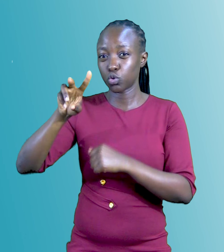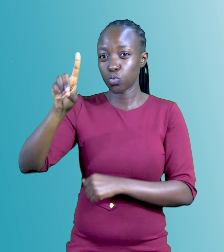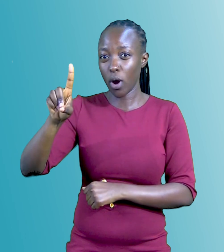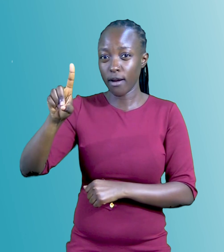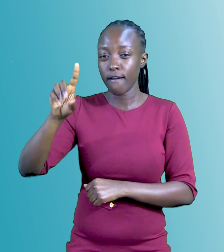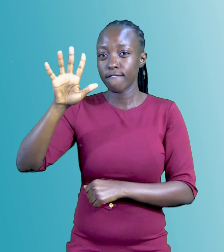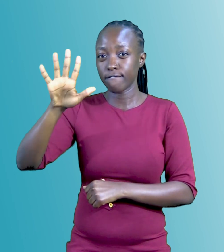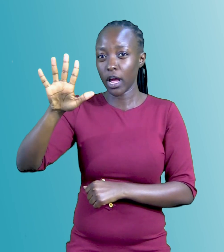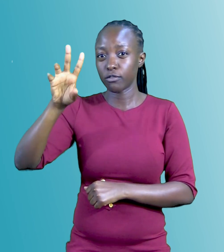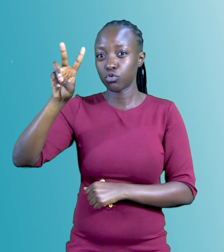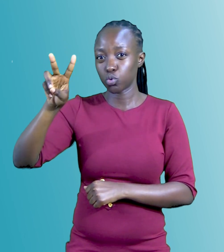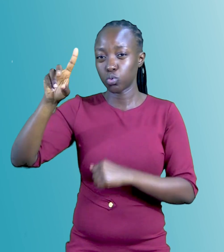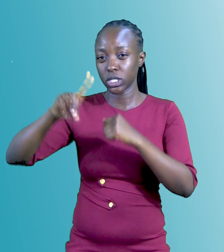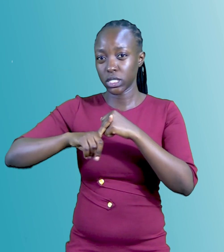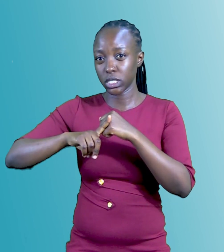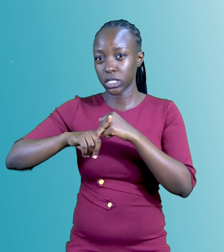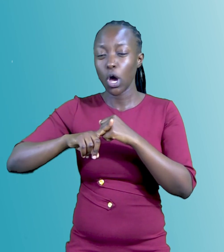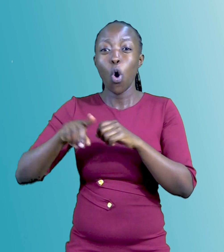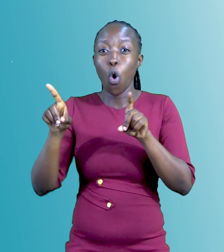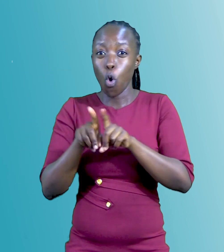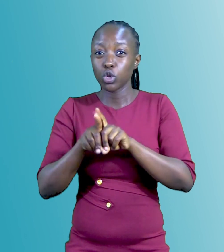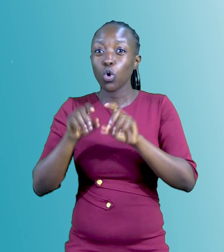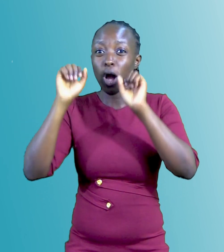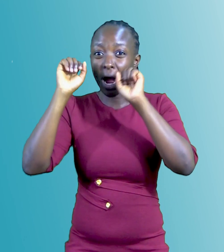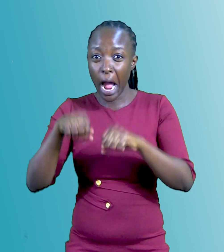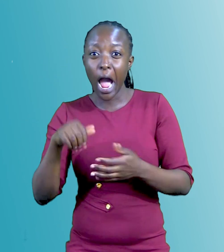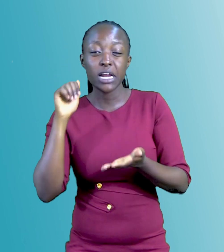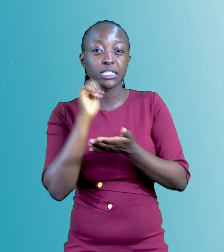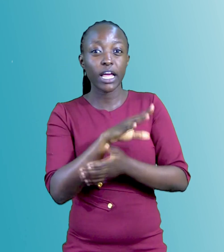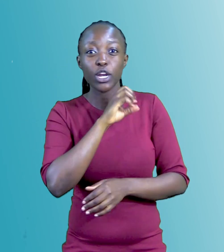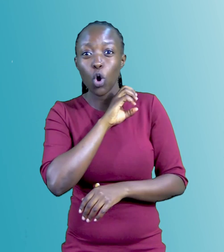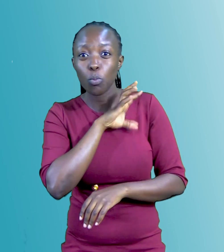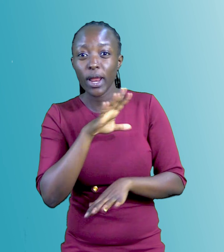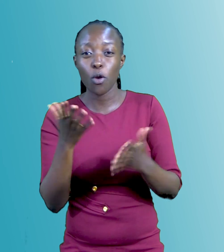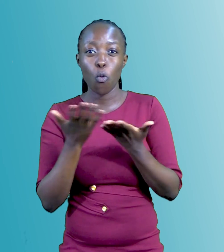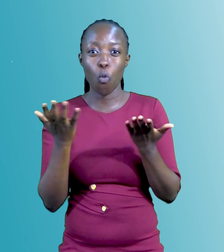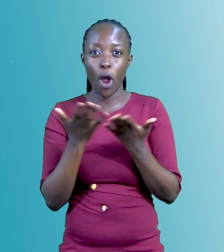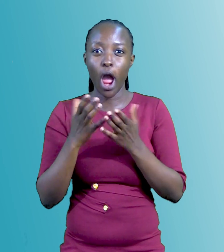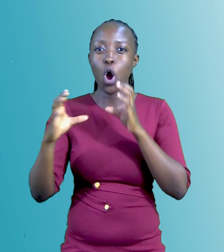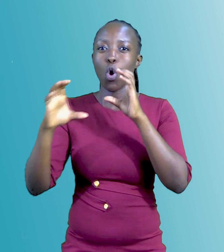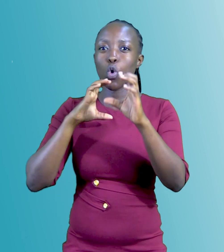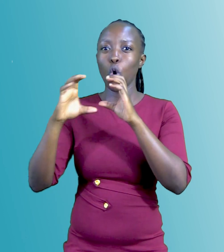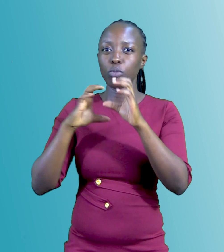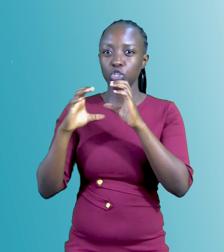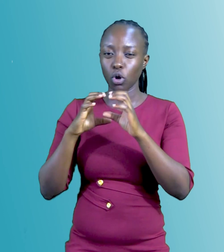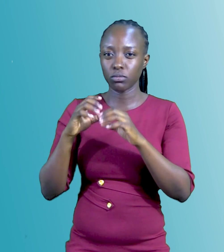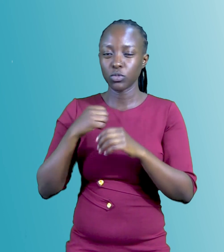0707621526. You may also lodge unresolved complaints with Commission on Administrative Justice, located at West